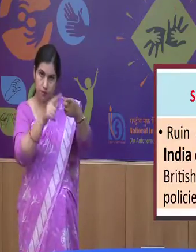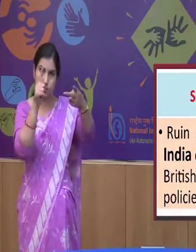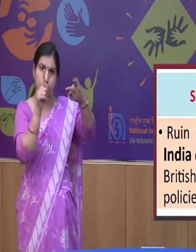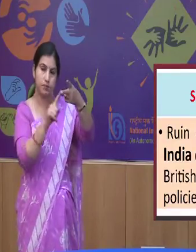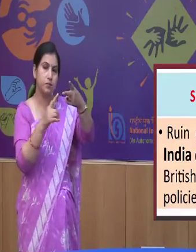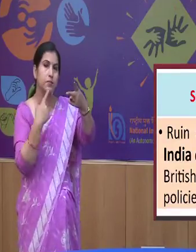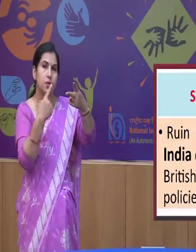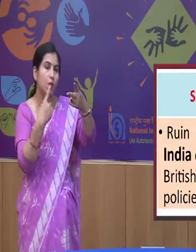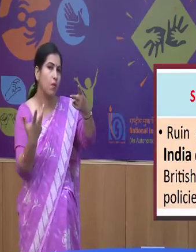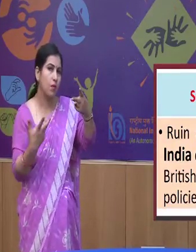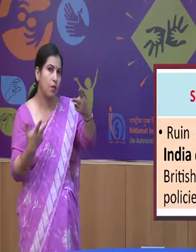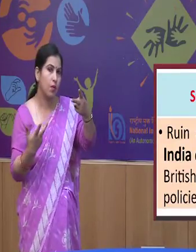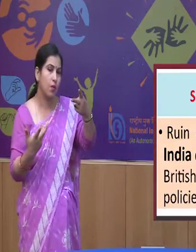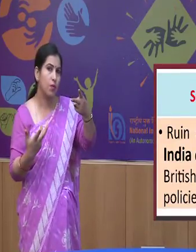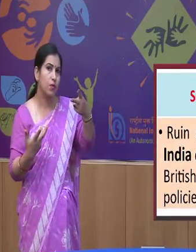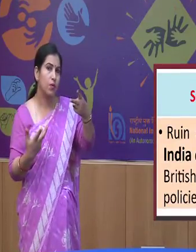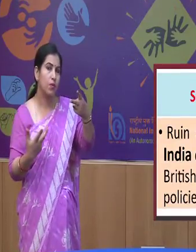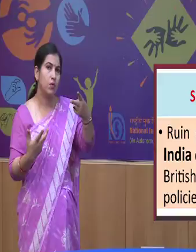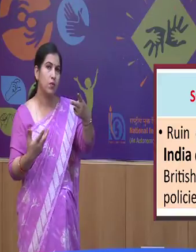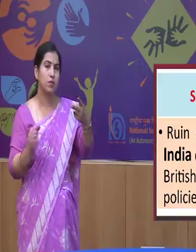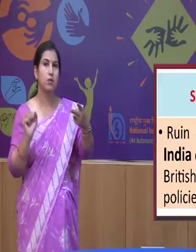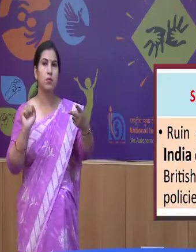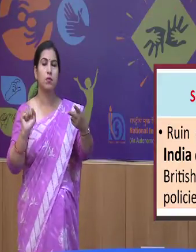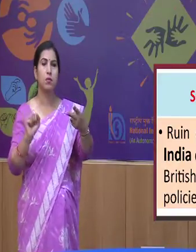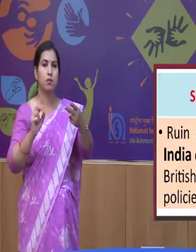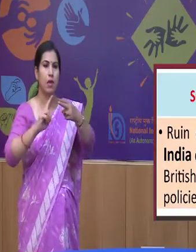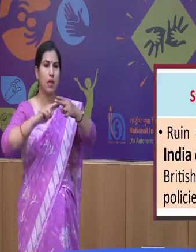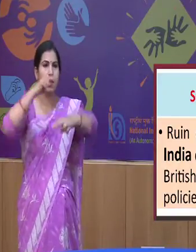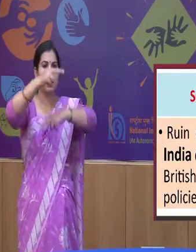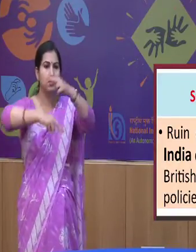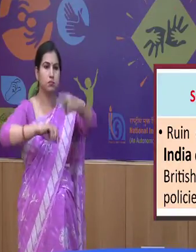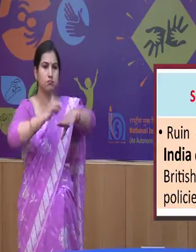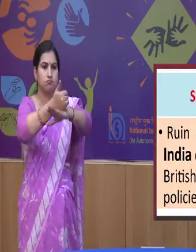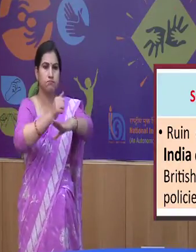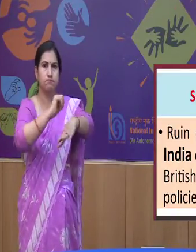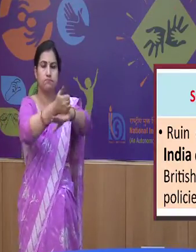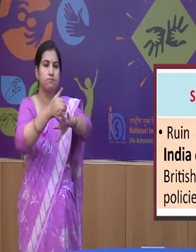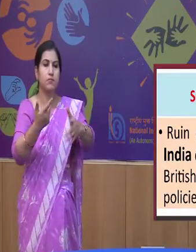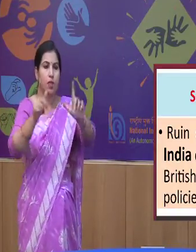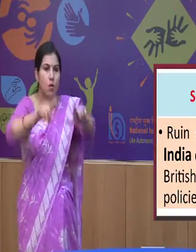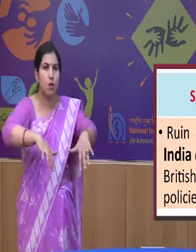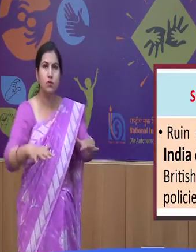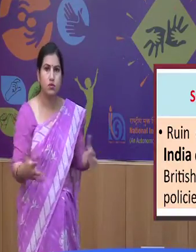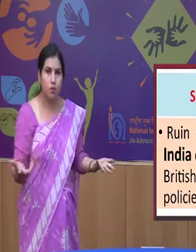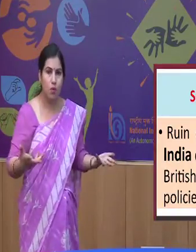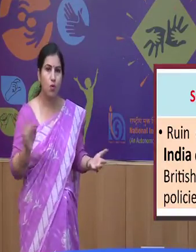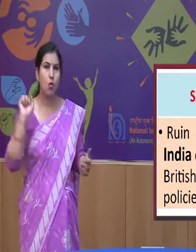Second, we discussed the ruins of industries in India due to the wrong